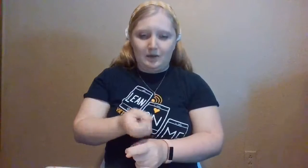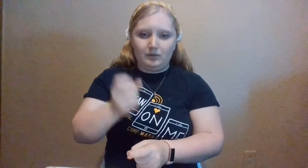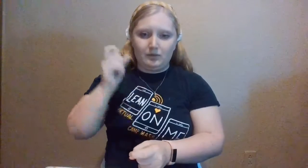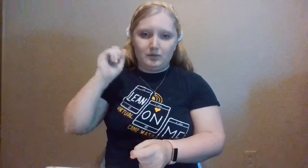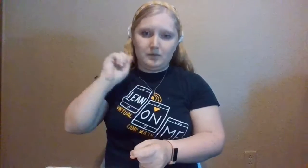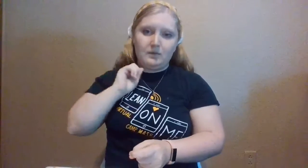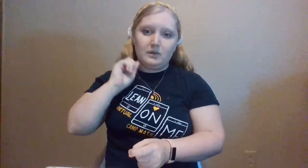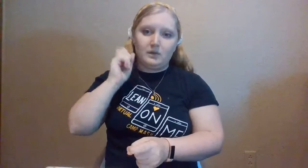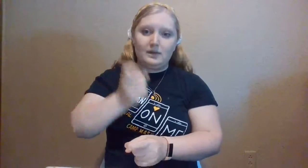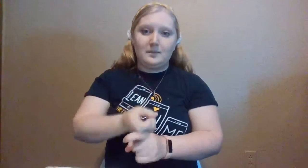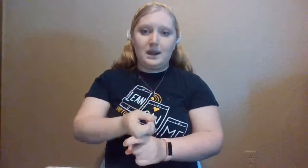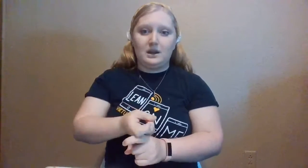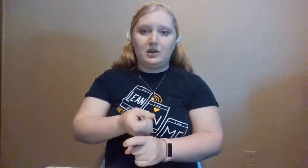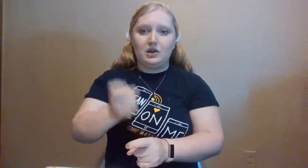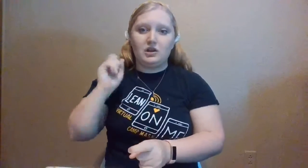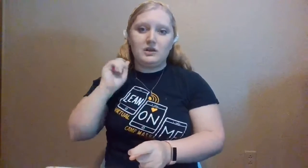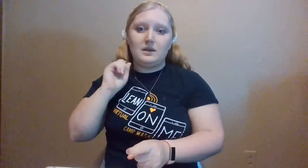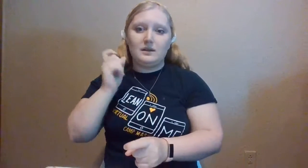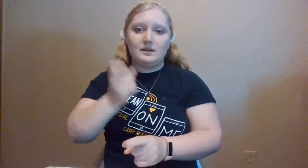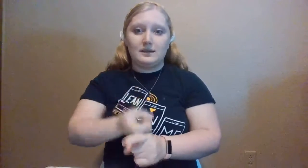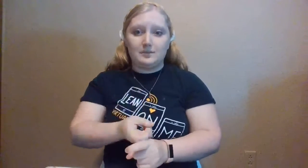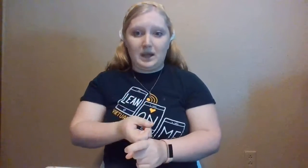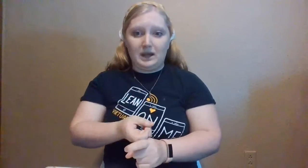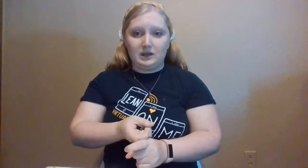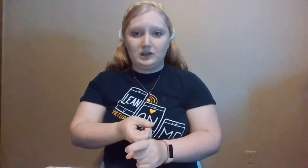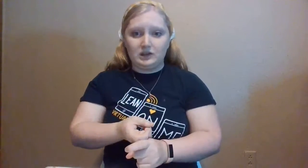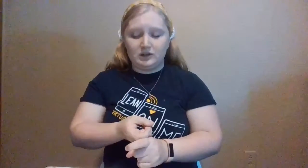down. Spanish, Spanish.